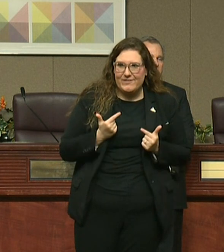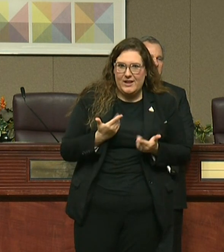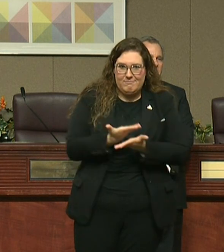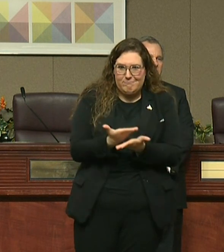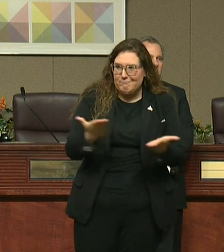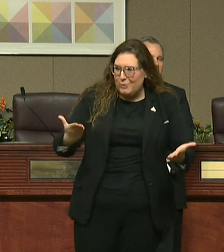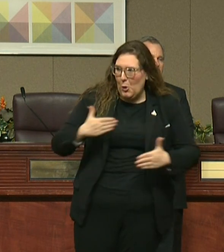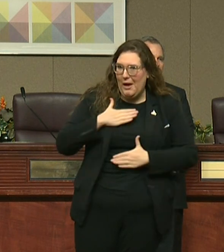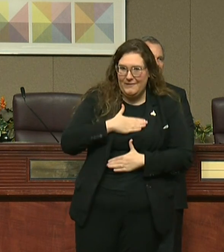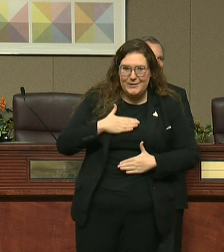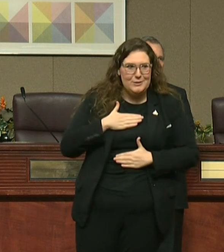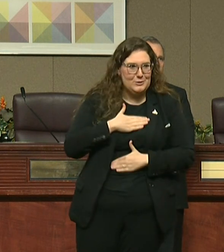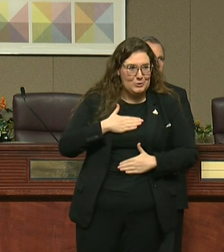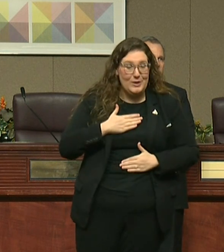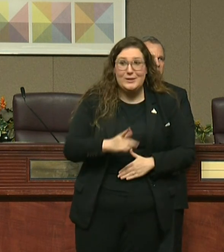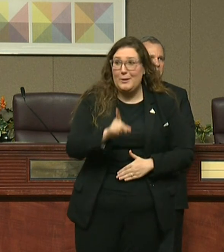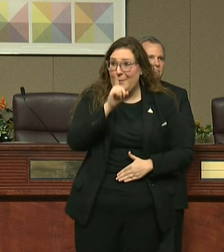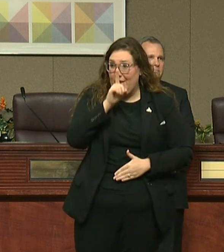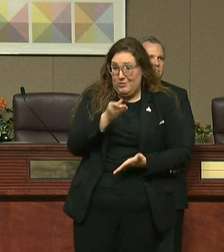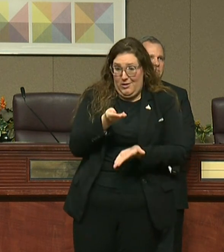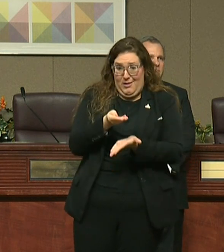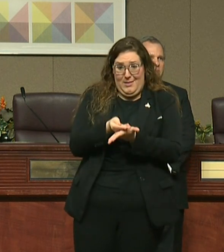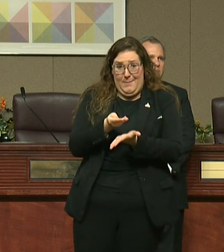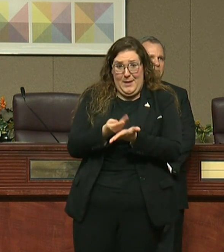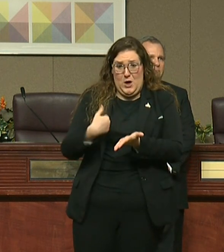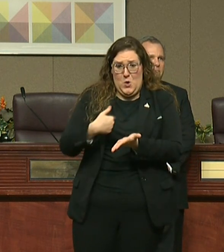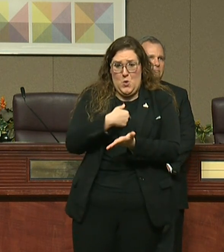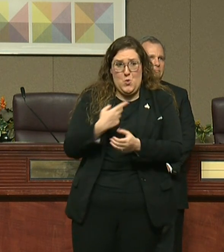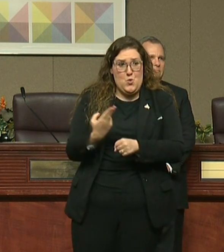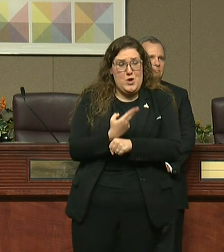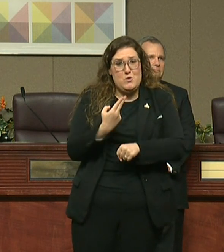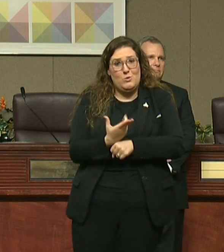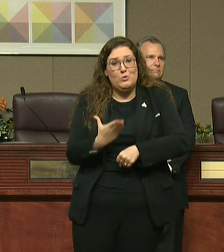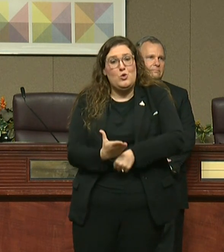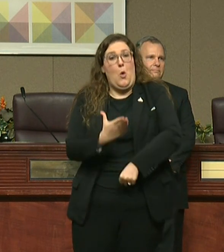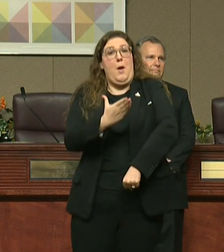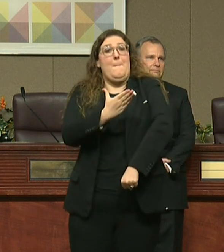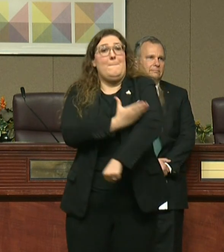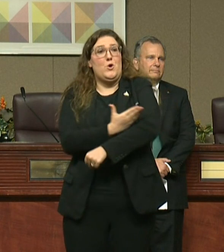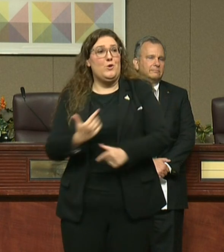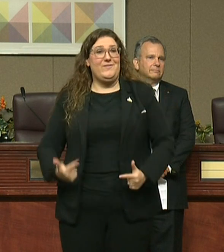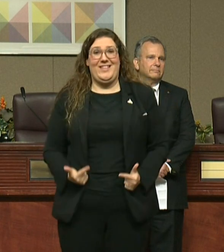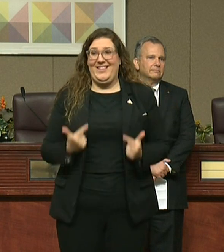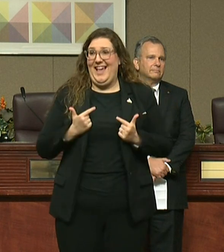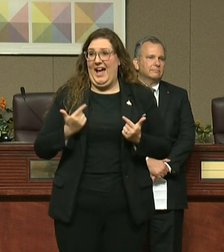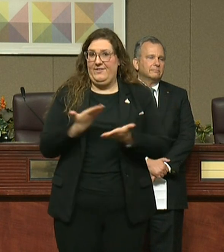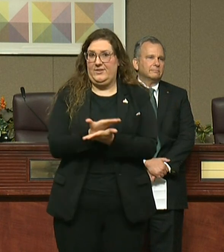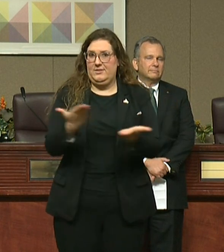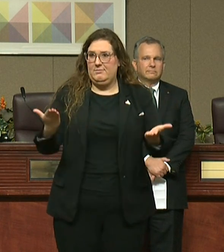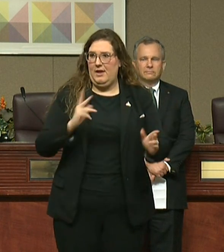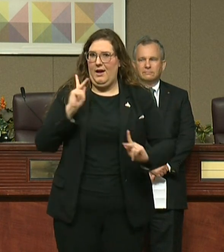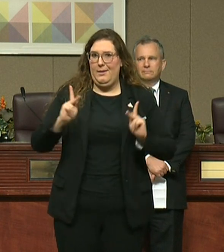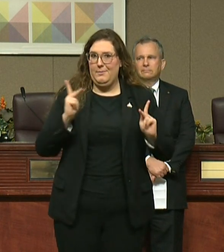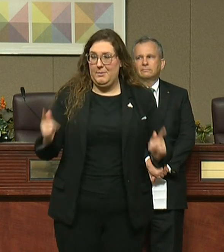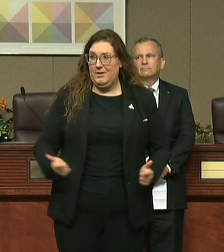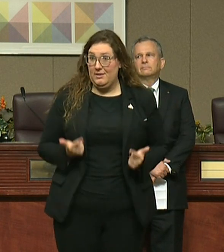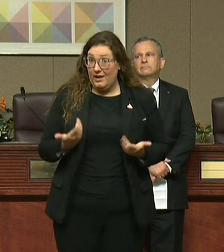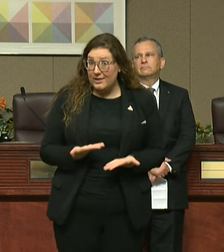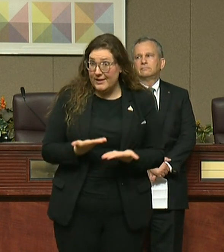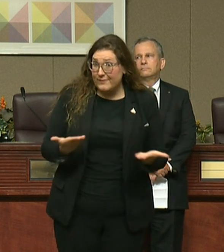these dollars are used to leverage and improve the overall quality of life for all residents of Orange County.